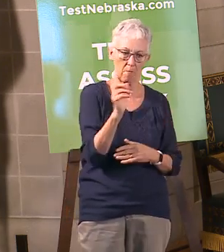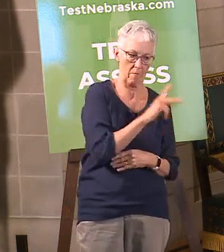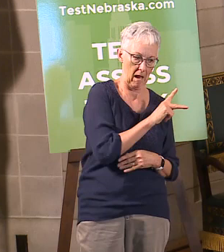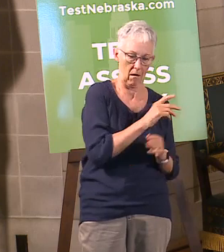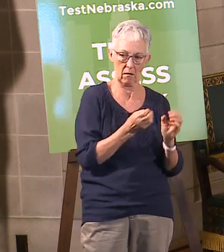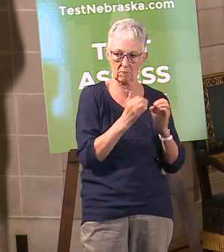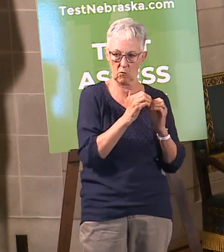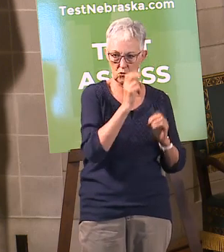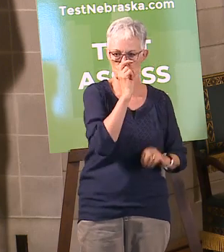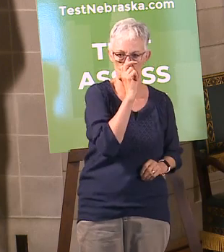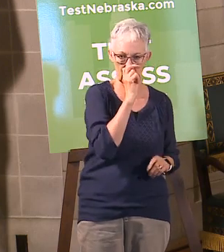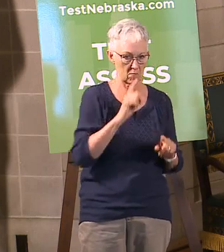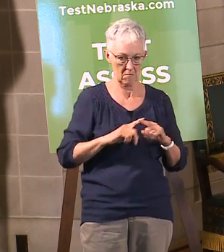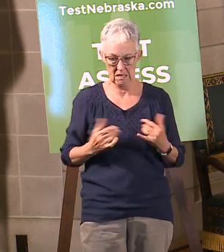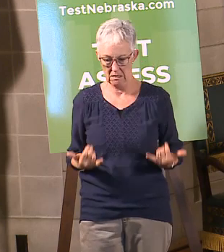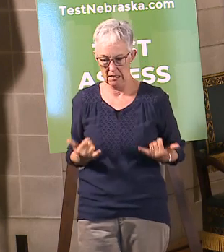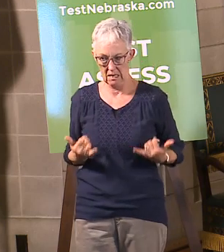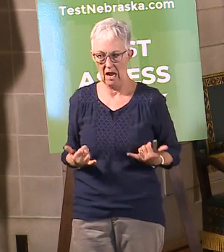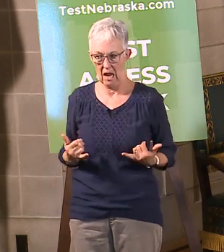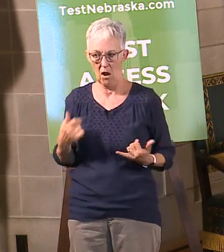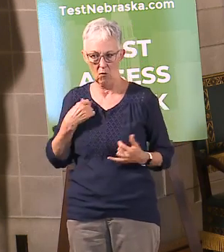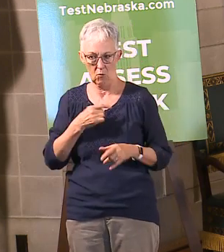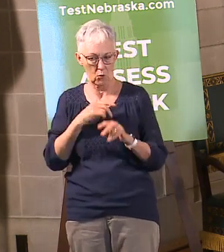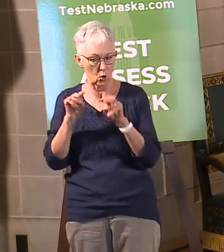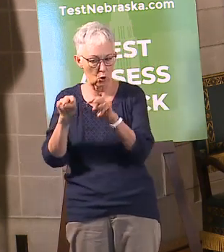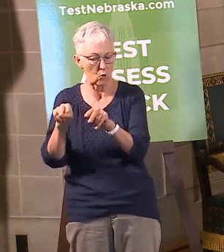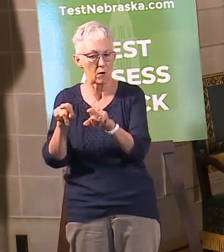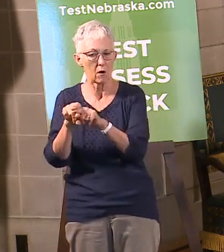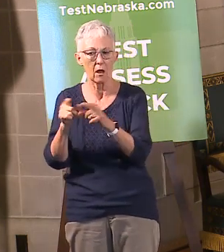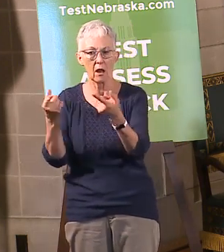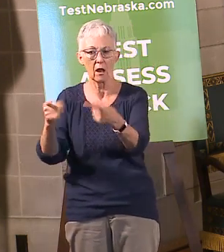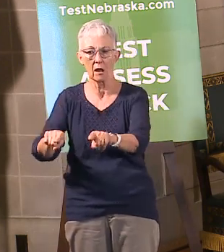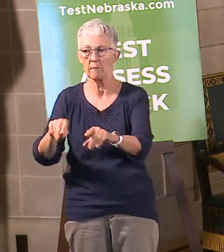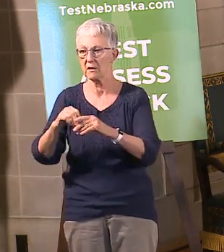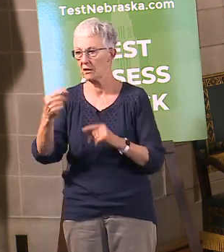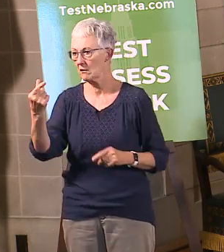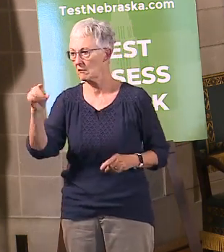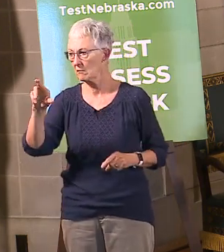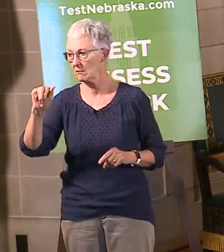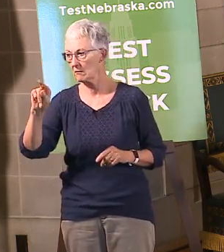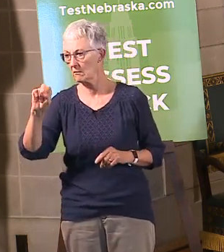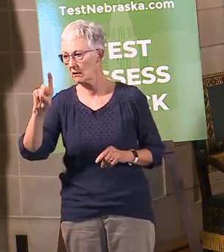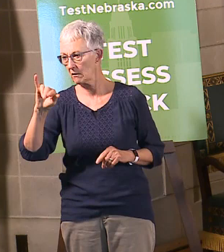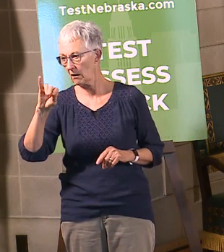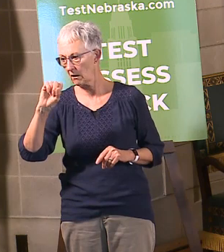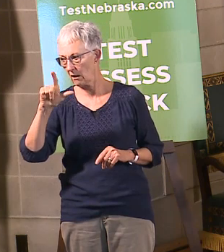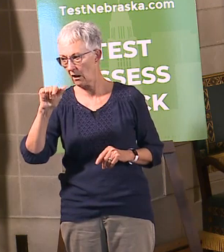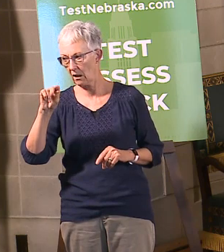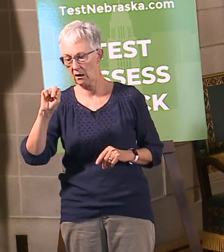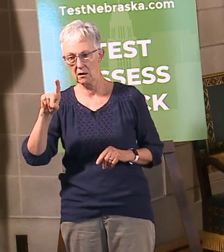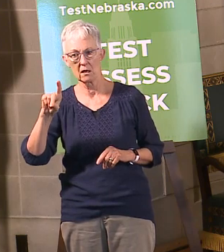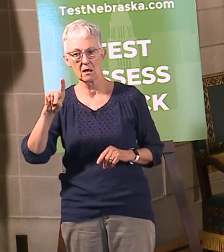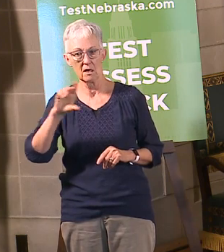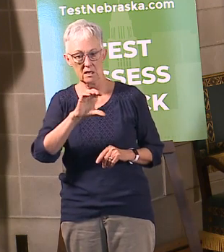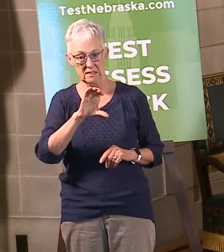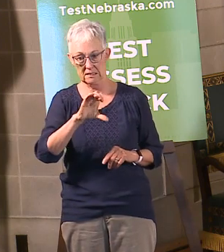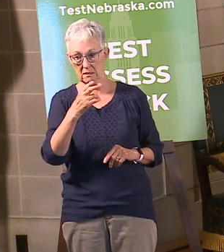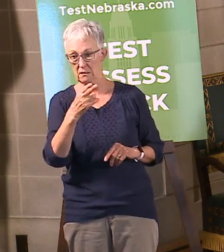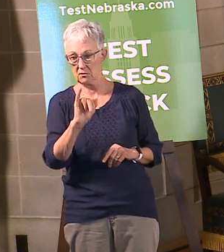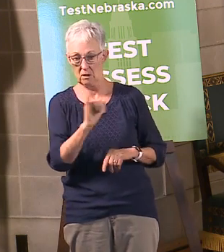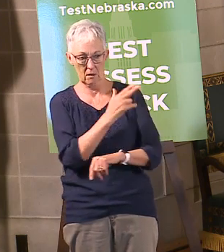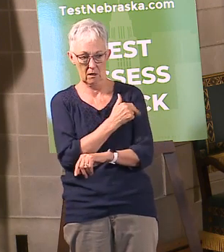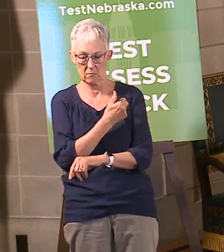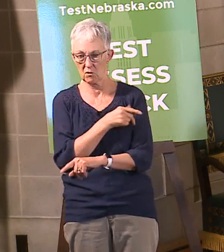able to manage that hospital system. The folks at CHI St. Francis did a wonderful job of working very, very hard, and all the hospitals around the state really